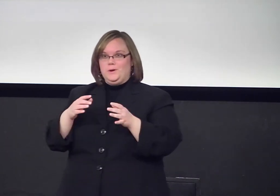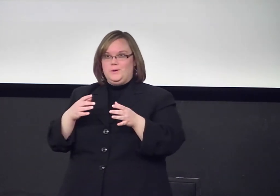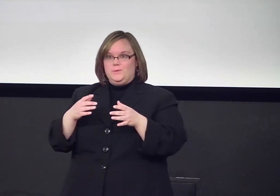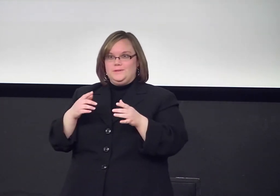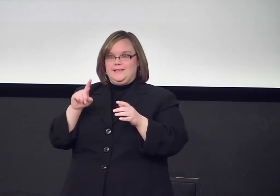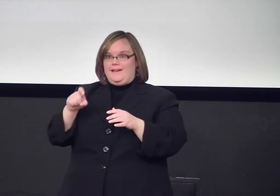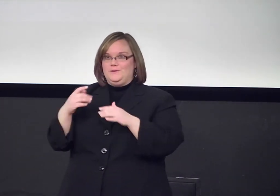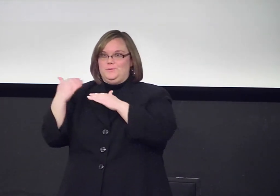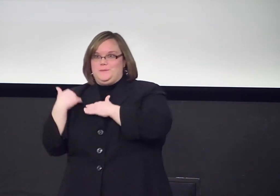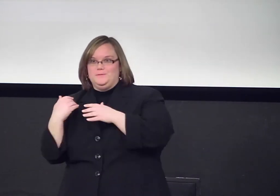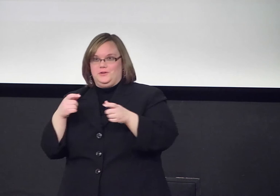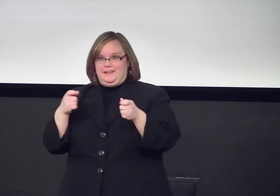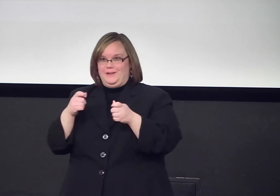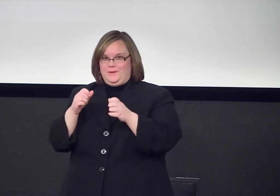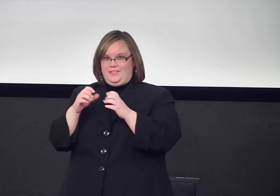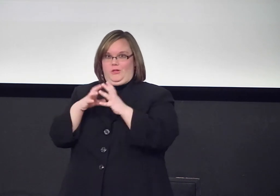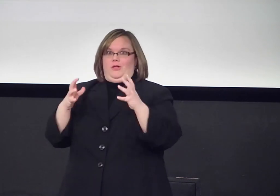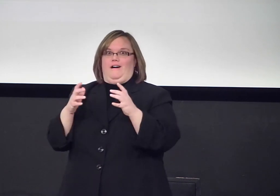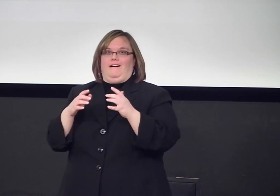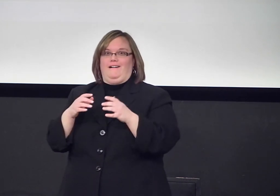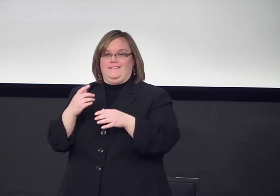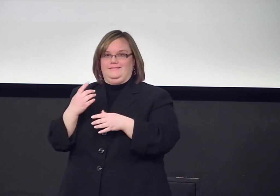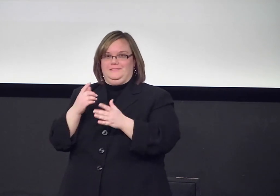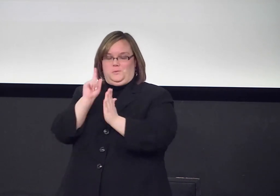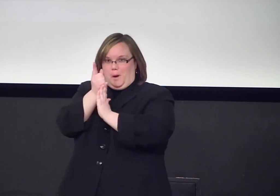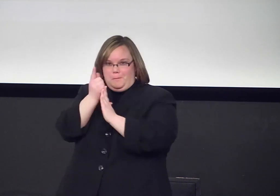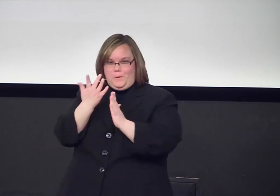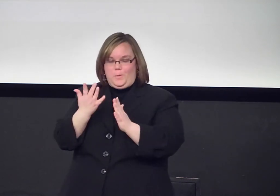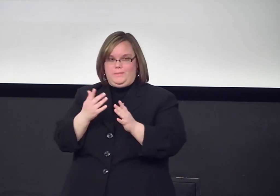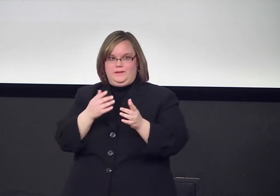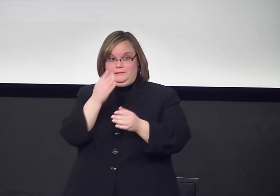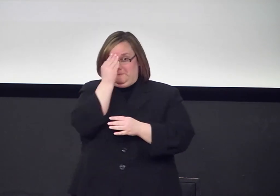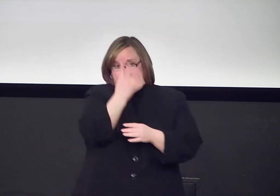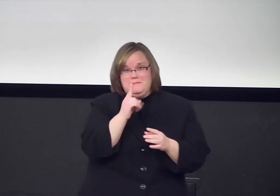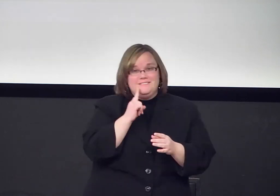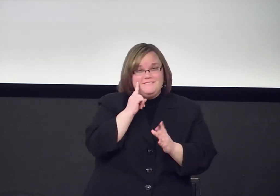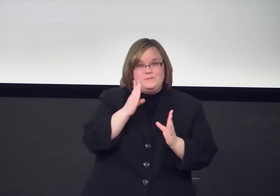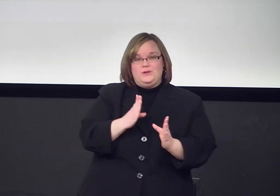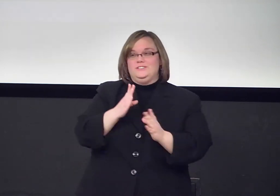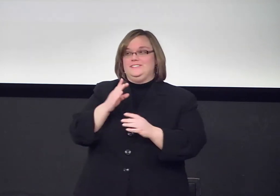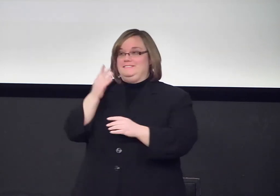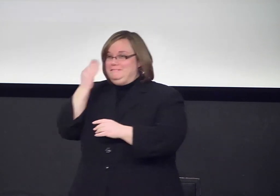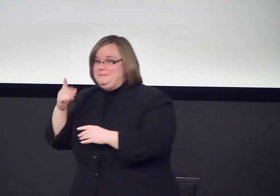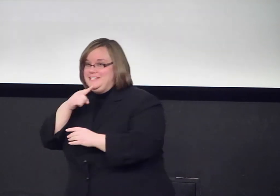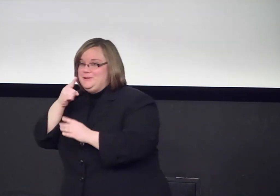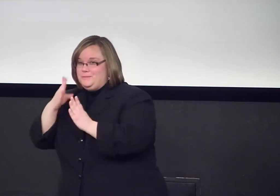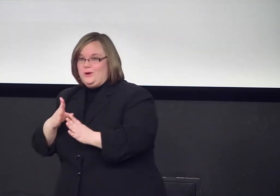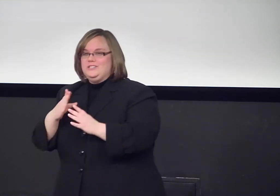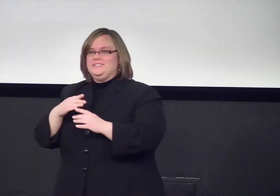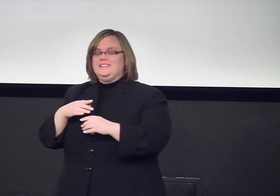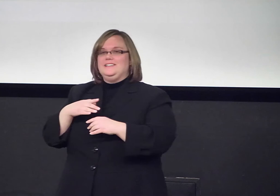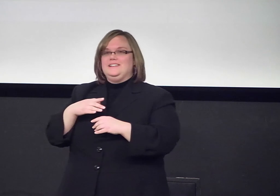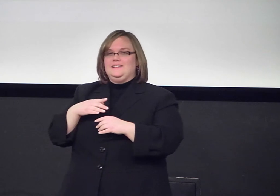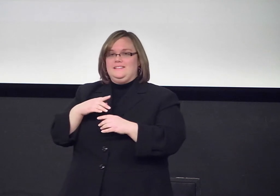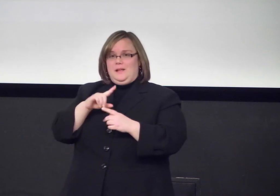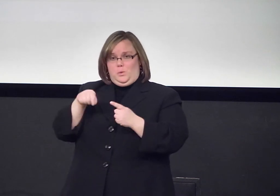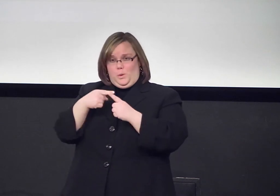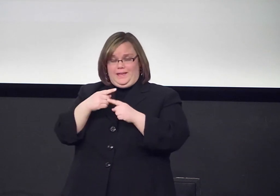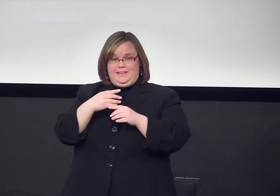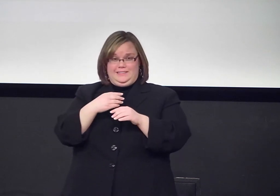So you see that the interpreter had to take on more responsibility than normal in just one instance to inform both the deaf person